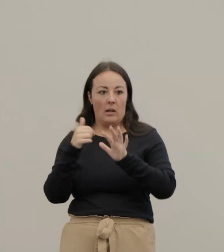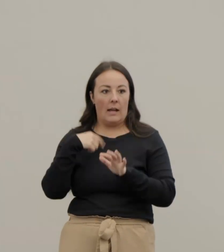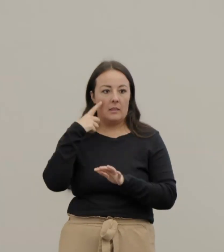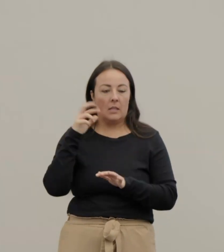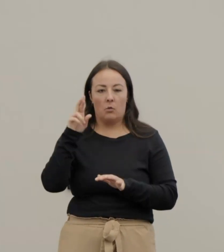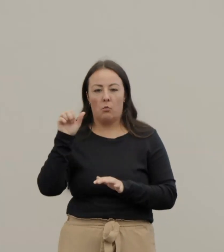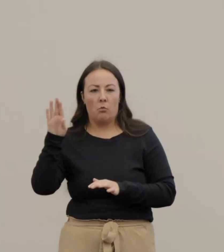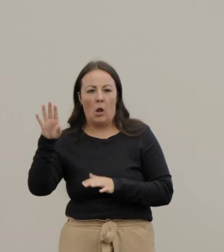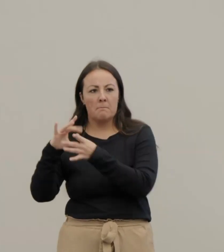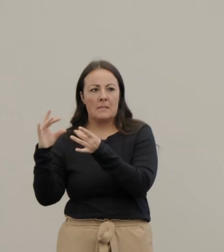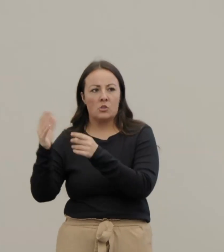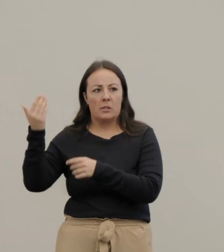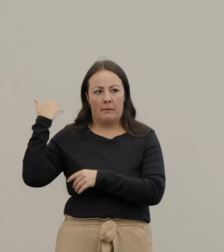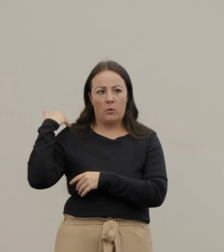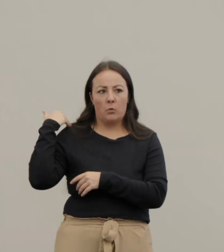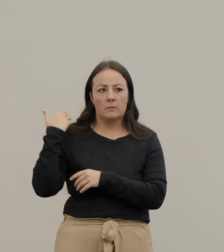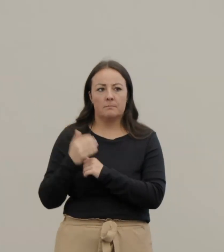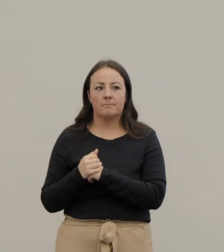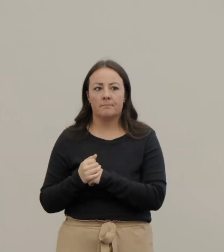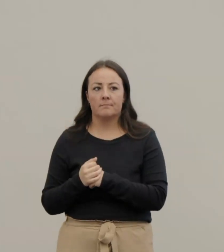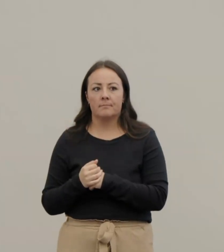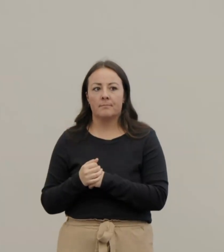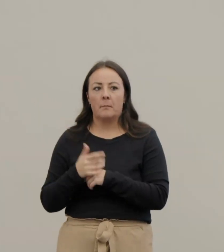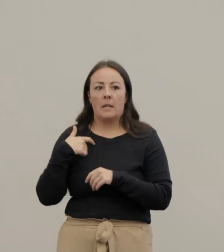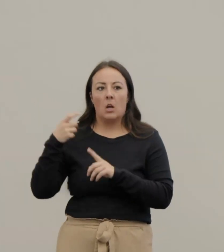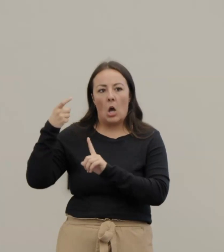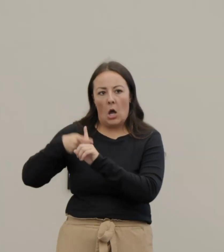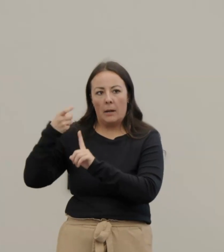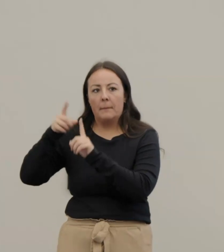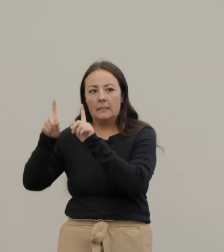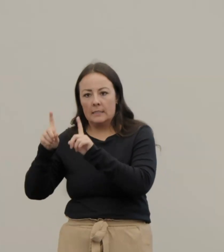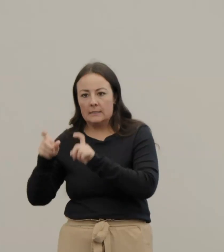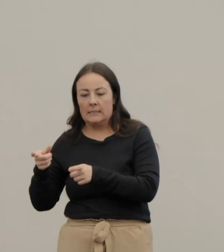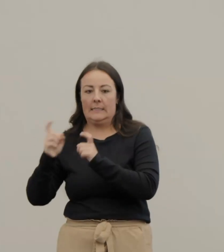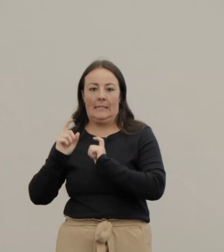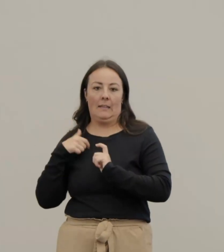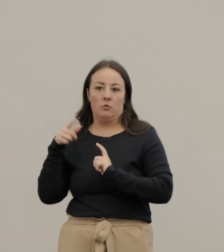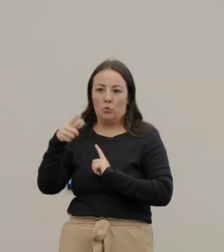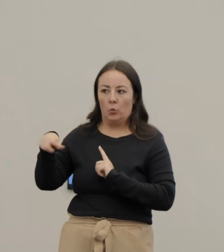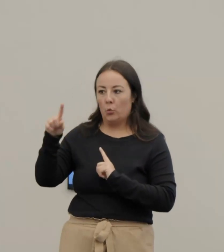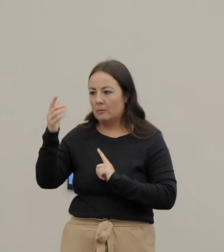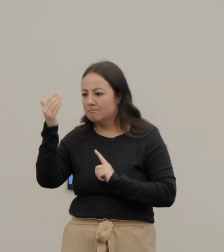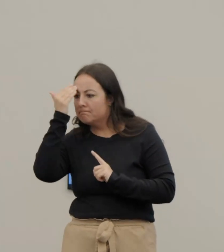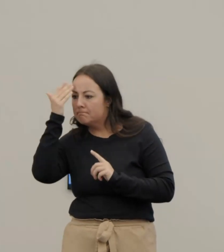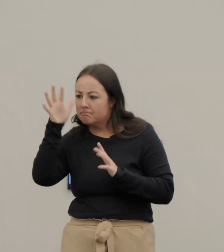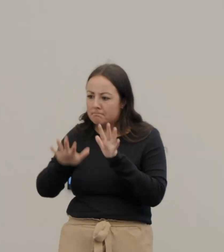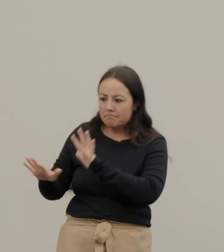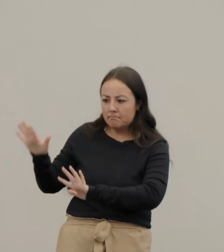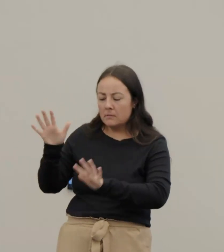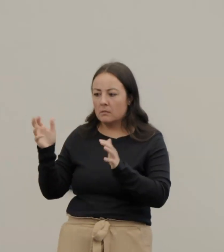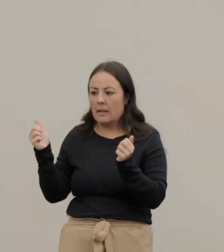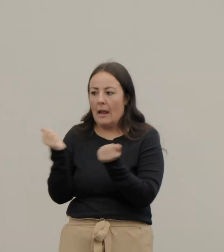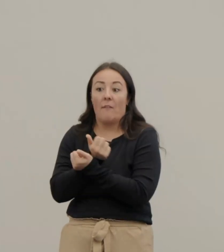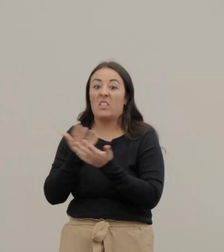earlier. The automated testing gives you a pulse on everything across all of your